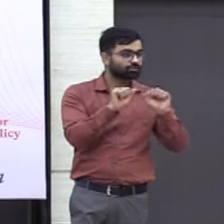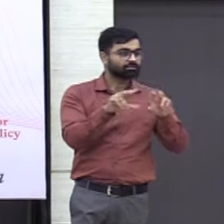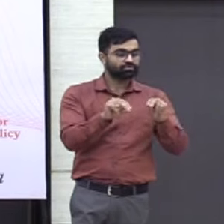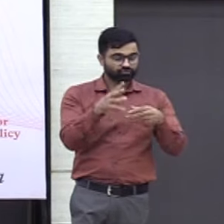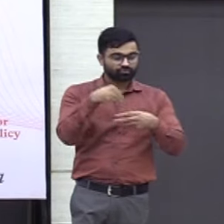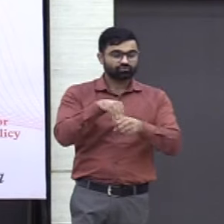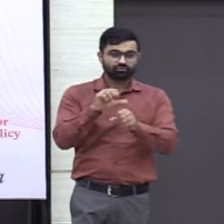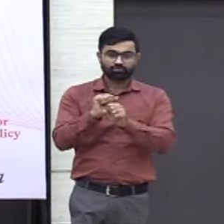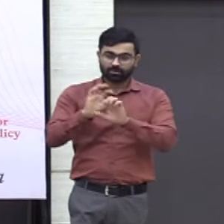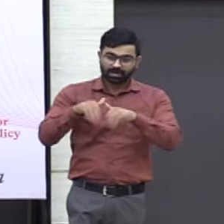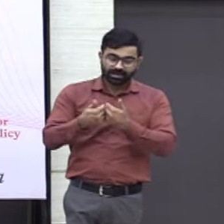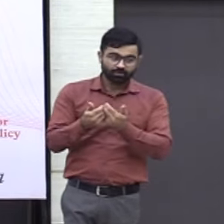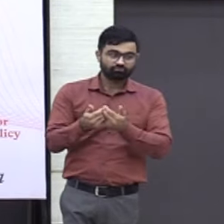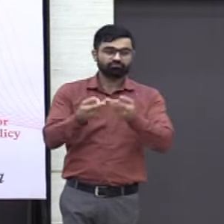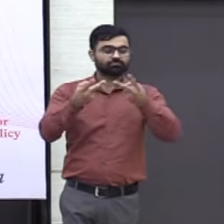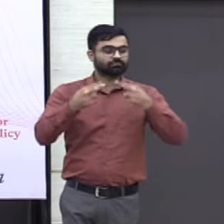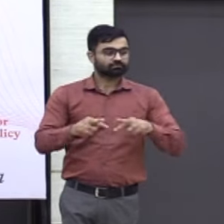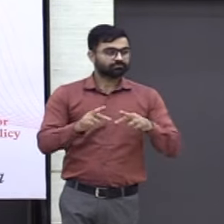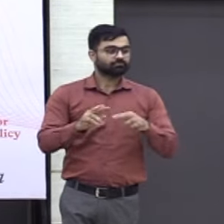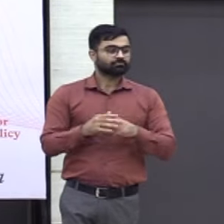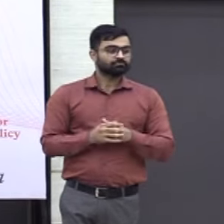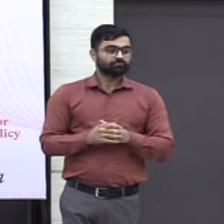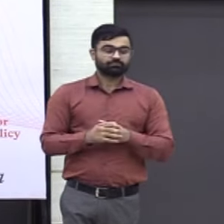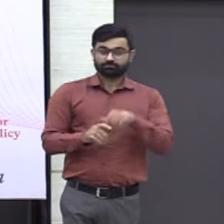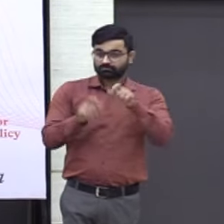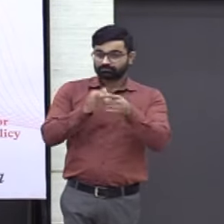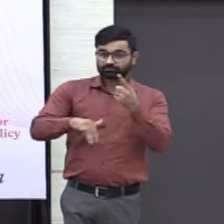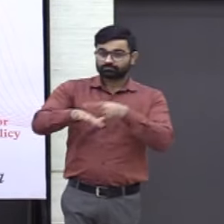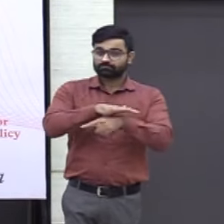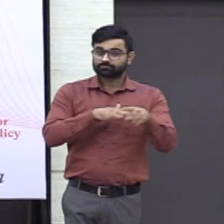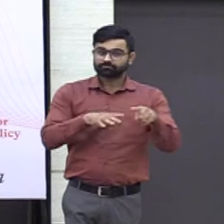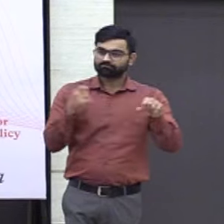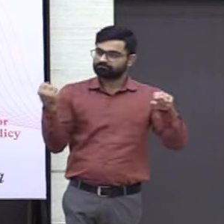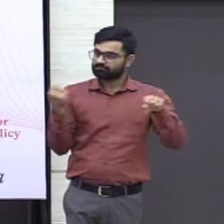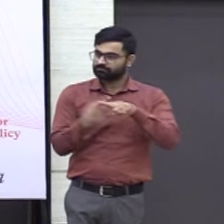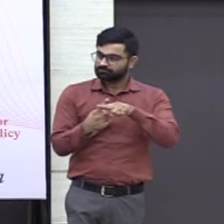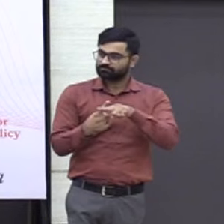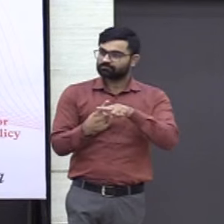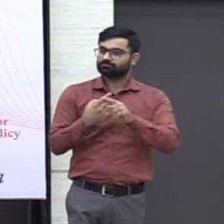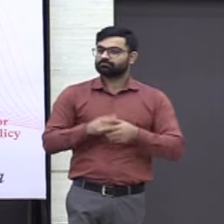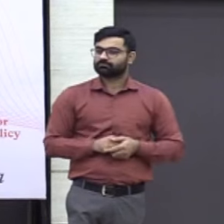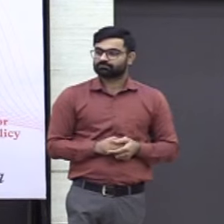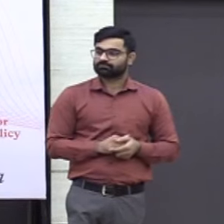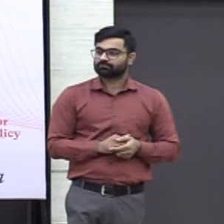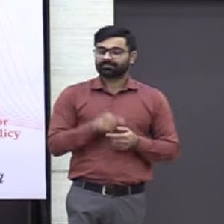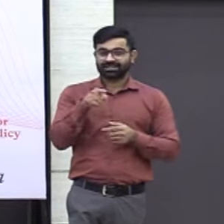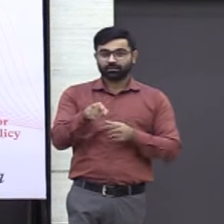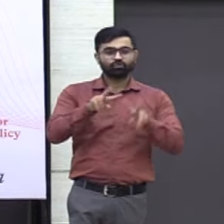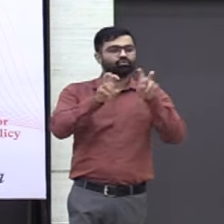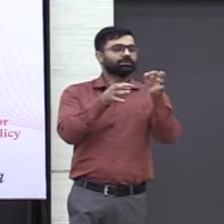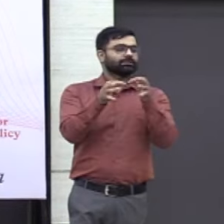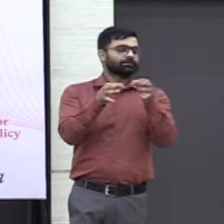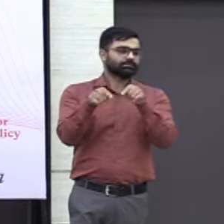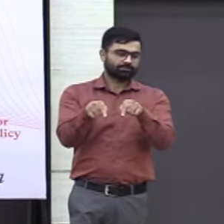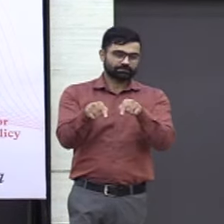reasonable, how it is to be interpreted, and how that human situation will fit into that legislation. That's the